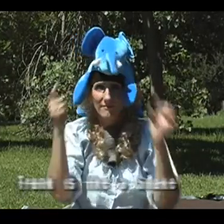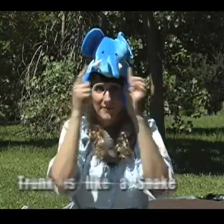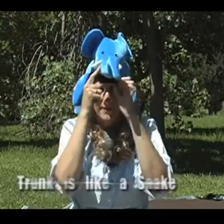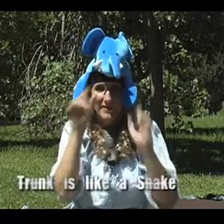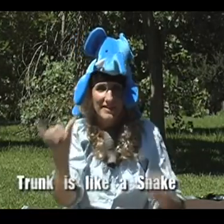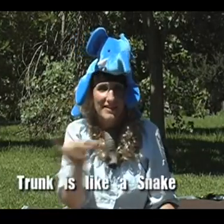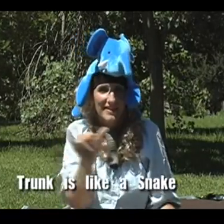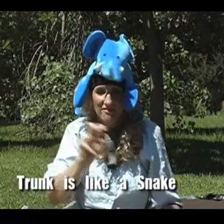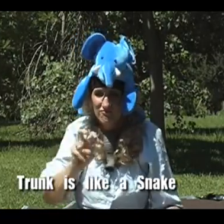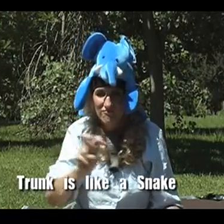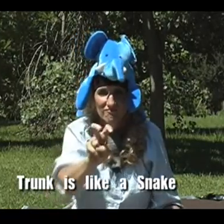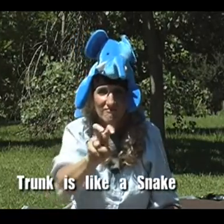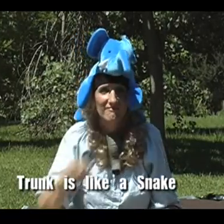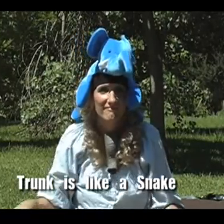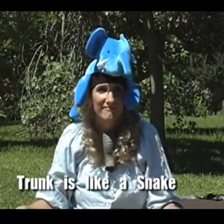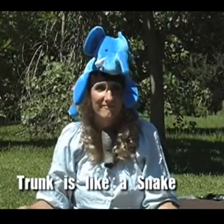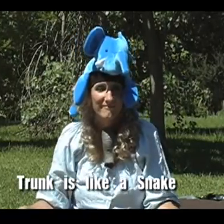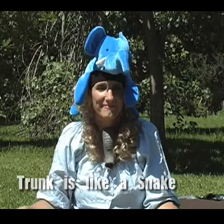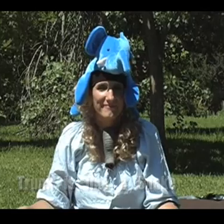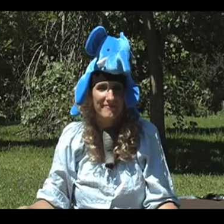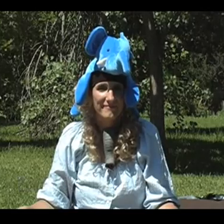Its trunk was like a snake.